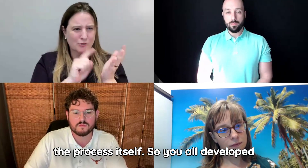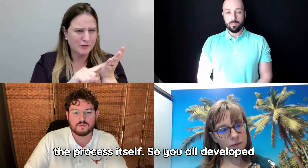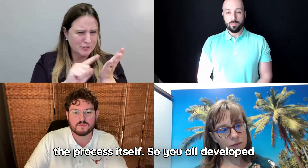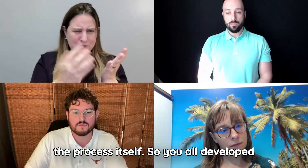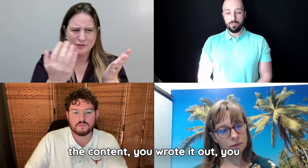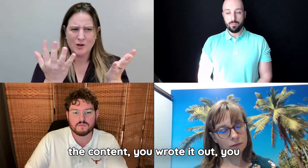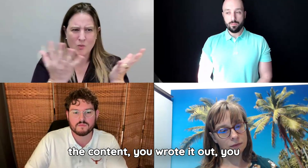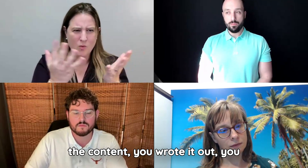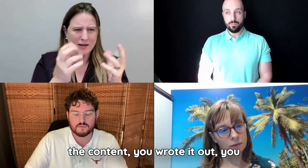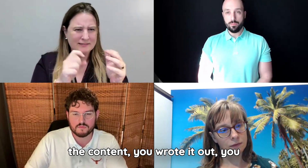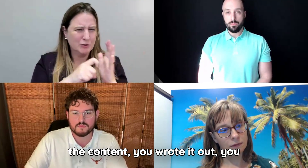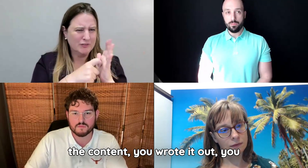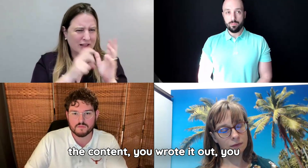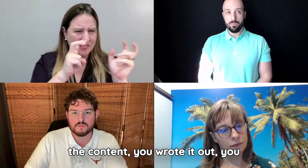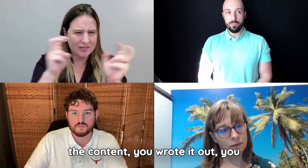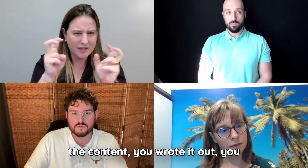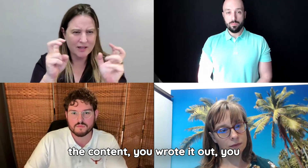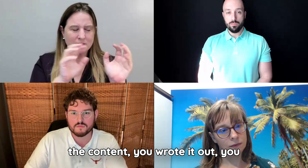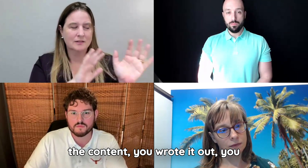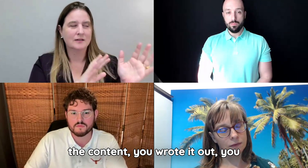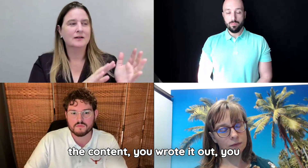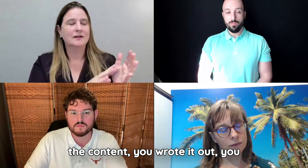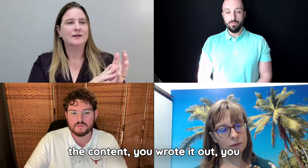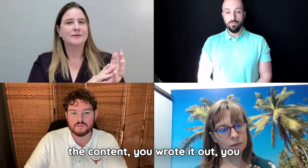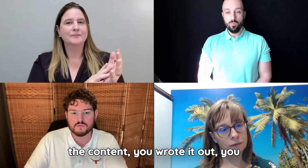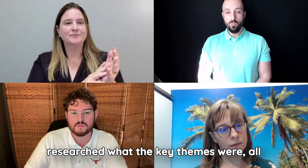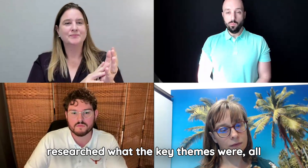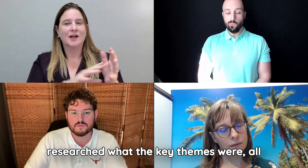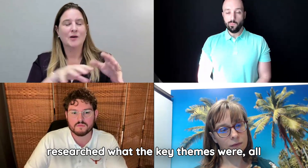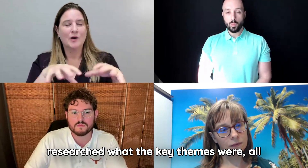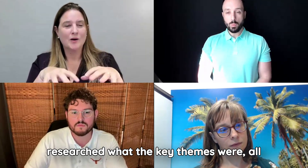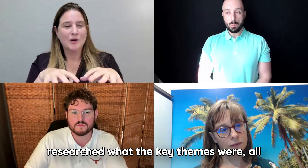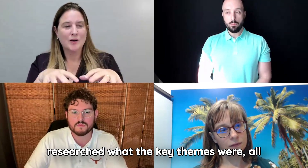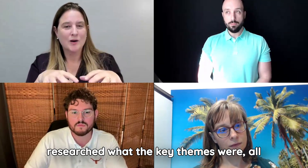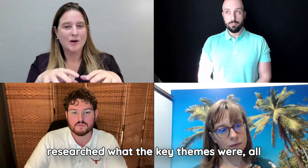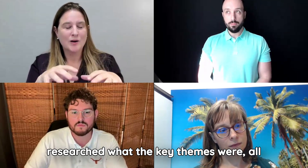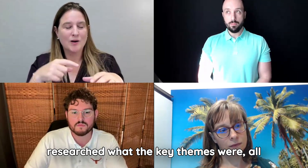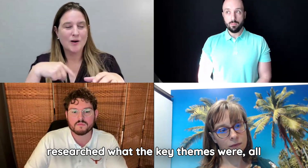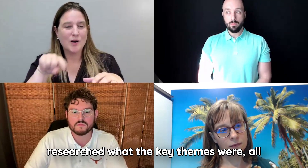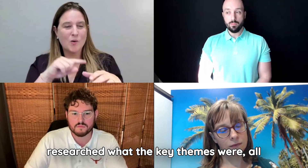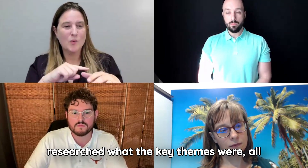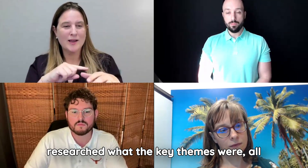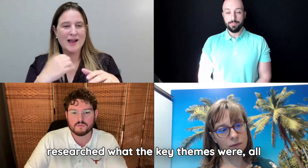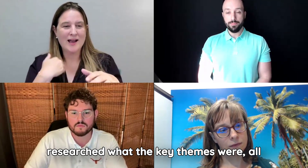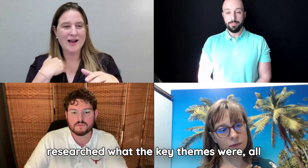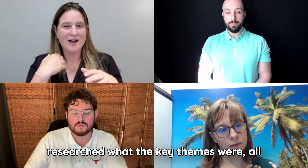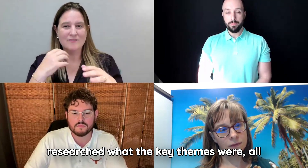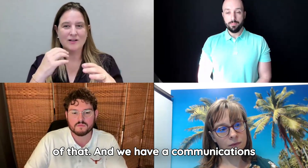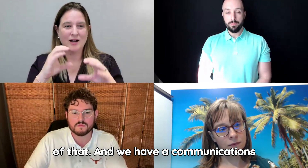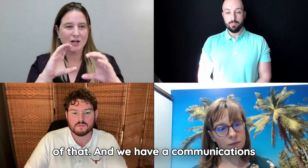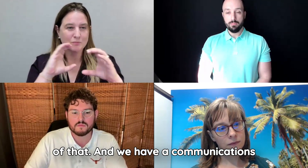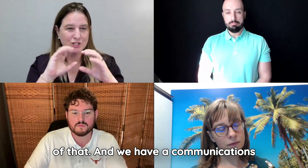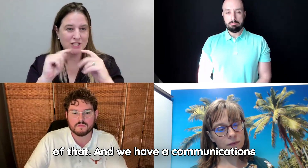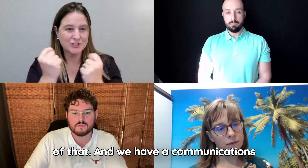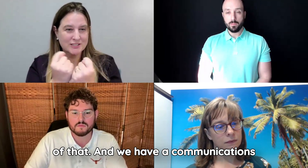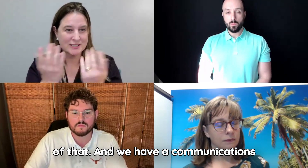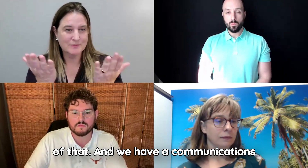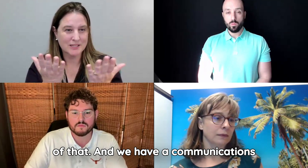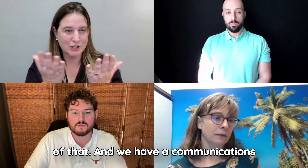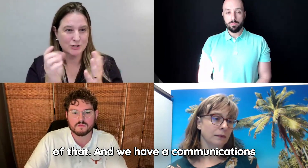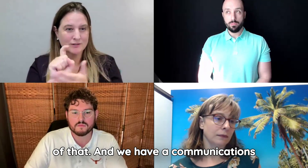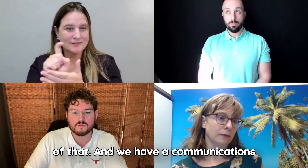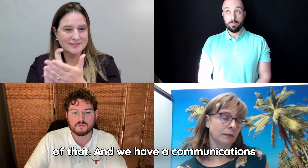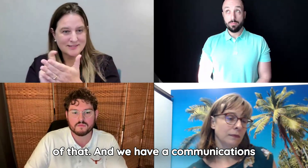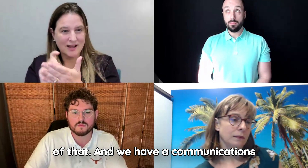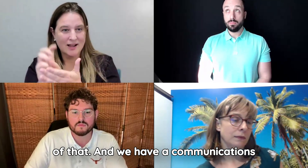the content, you wrote it out, you researched what the key themes were, all of that. And we